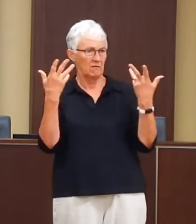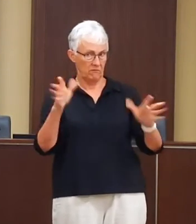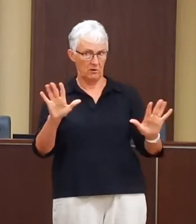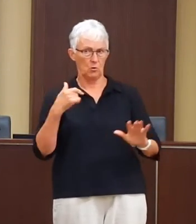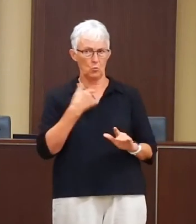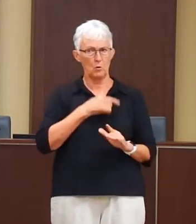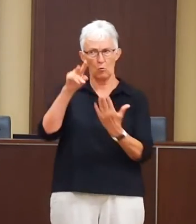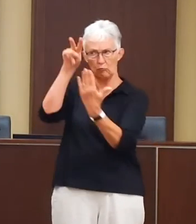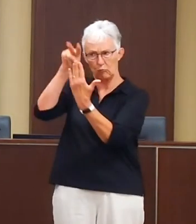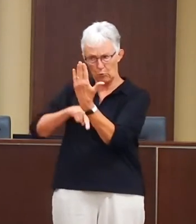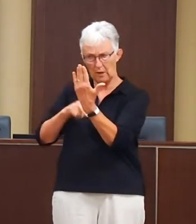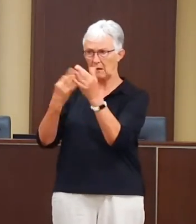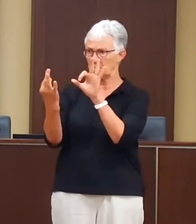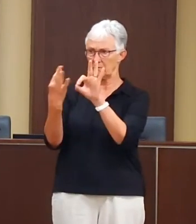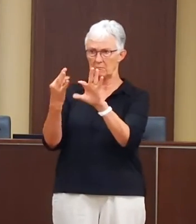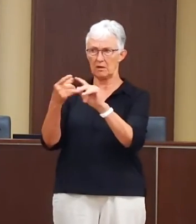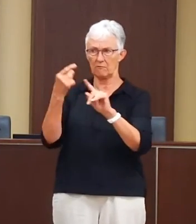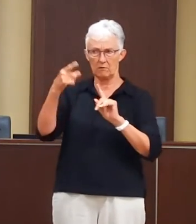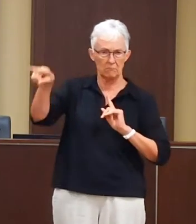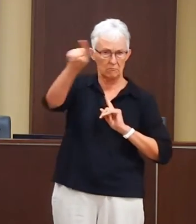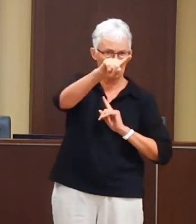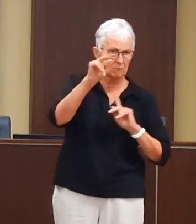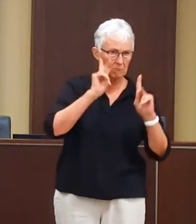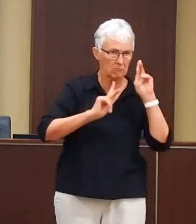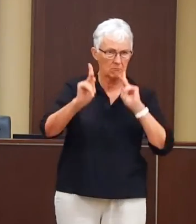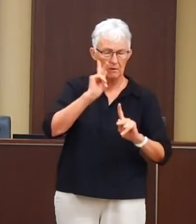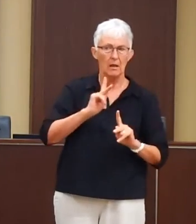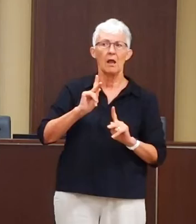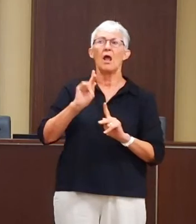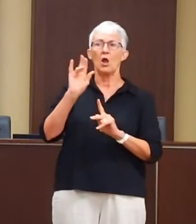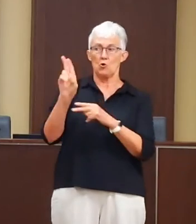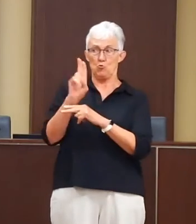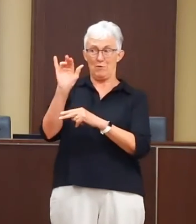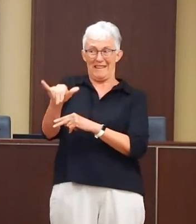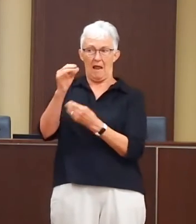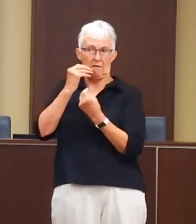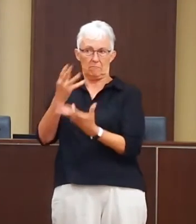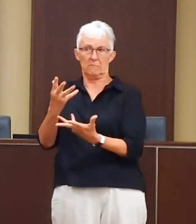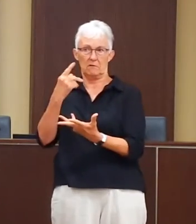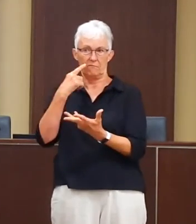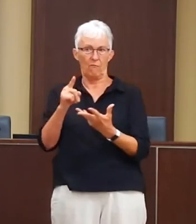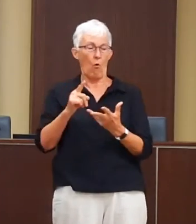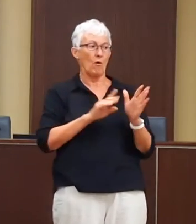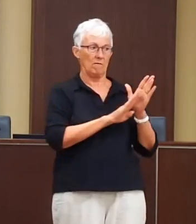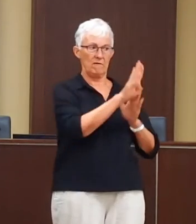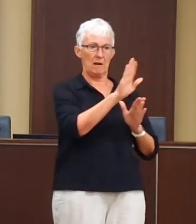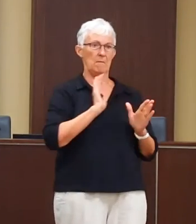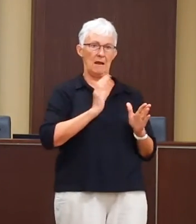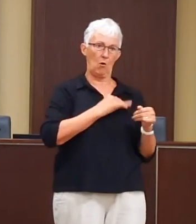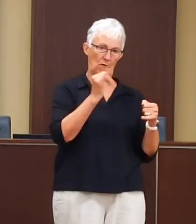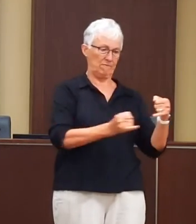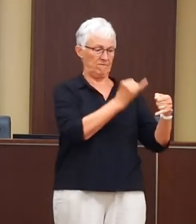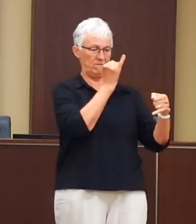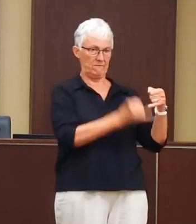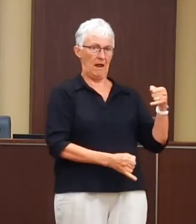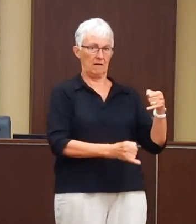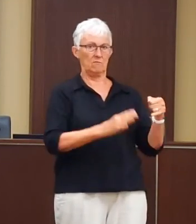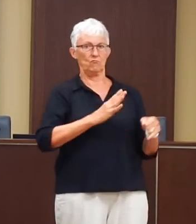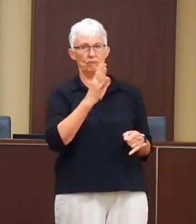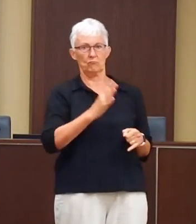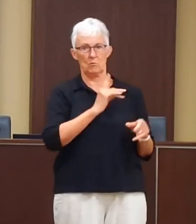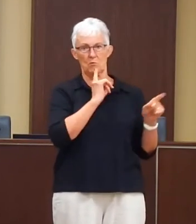latest information from our partners to finalize our safe return to school plan that will be released on July 15th.